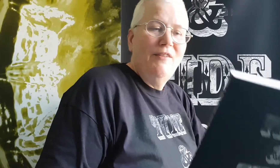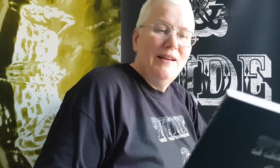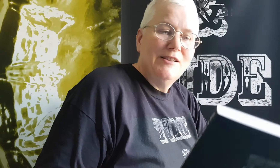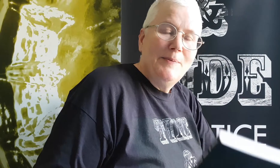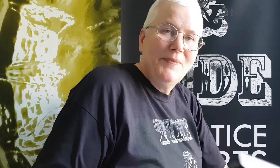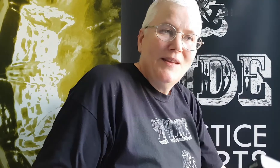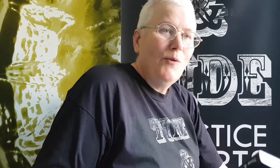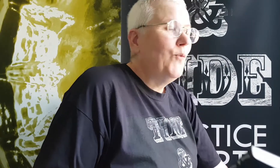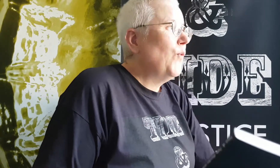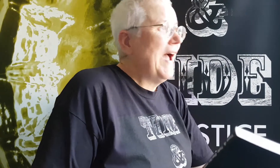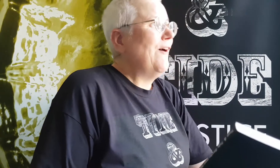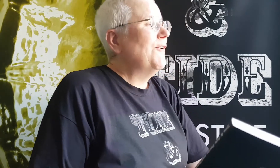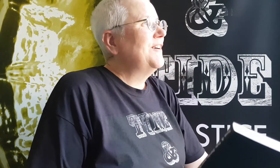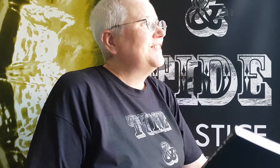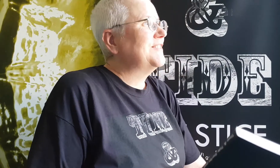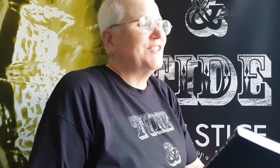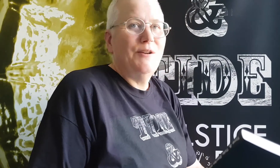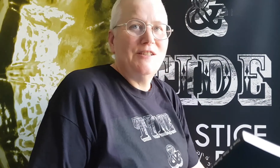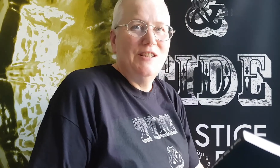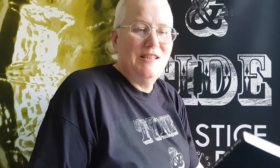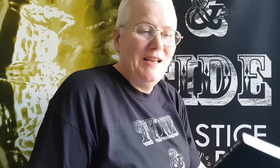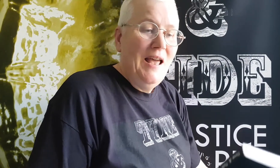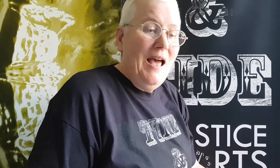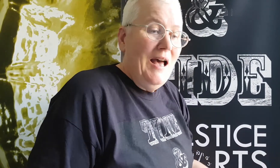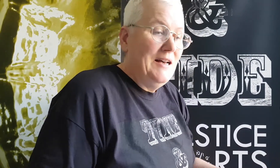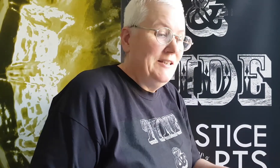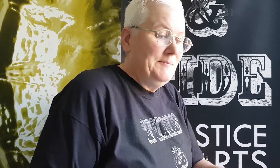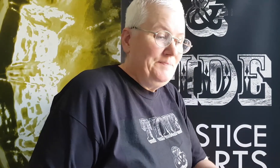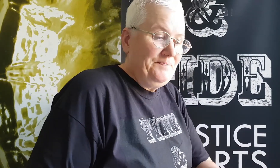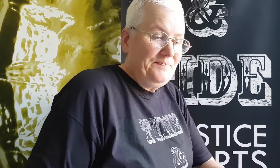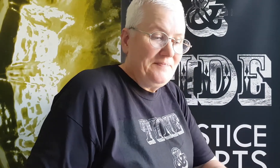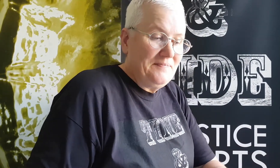event. Wow, that's so exciting.